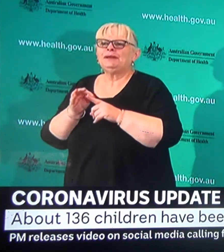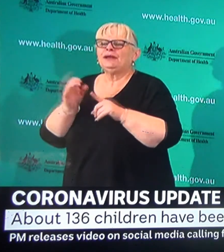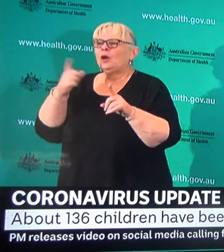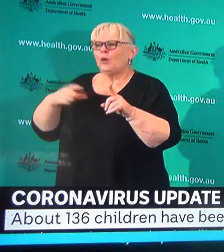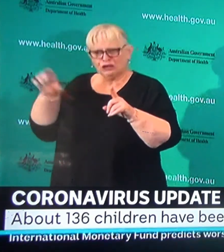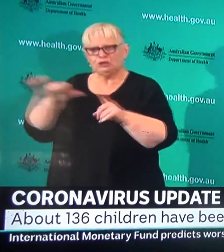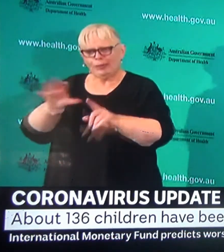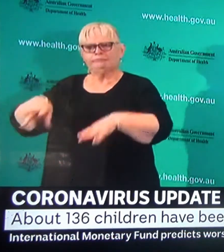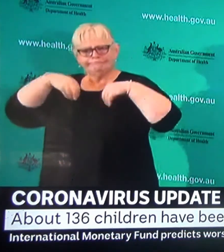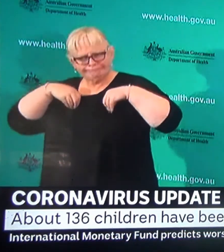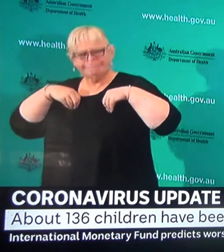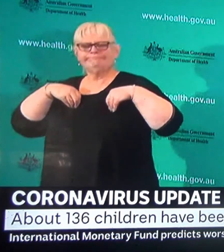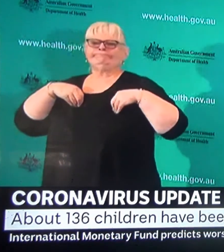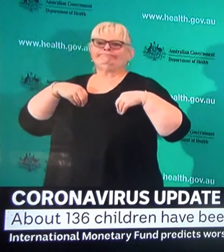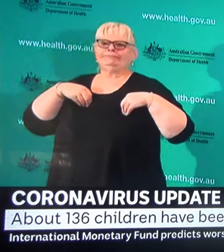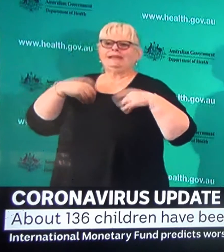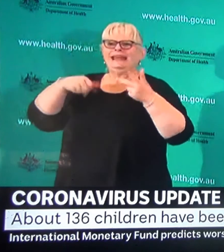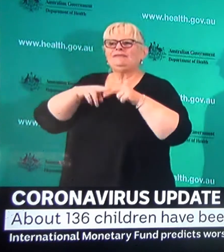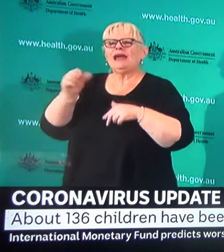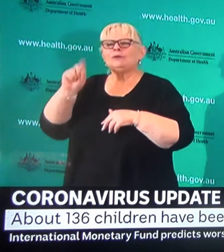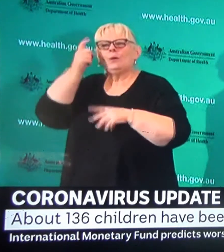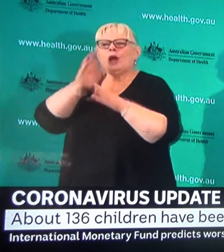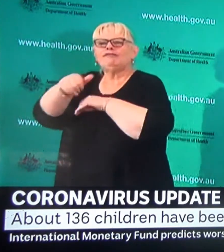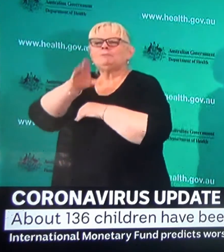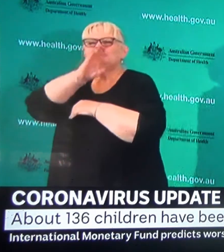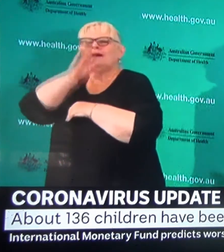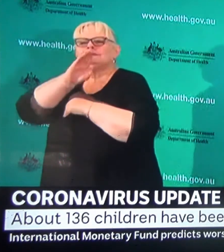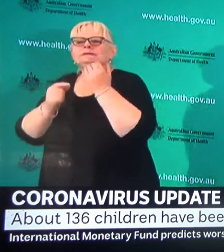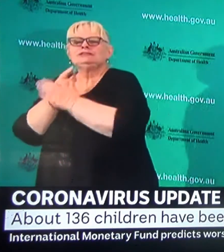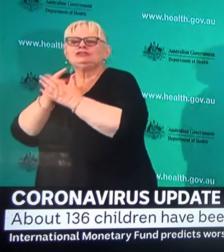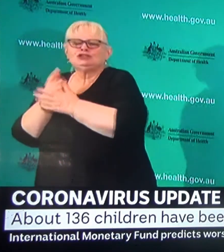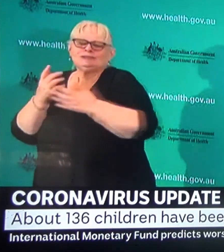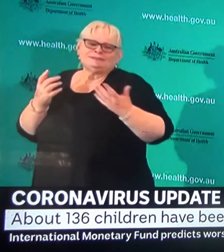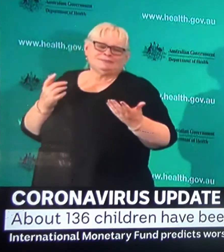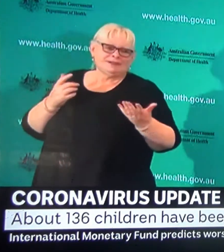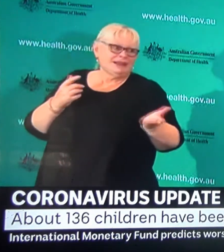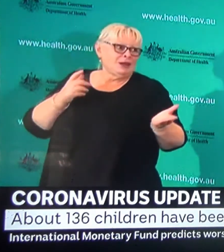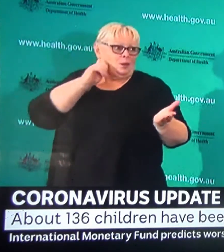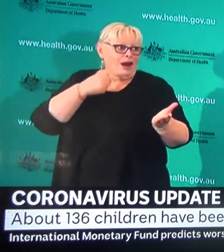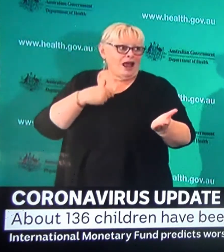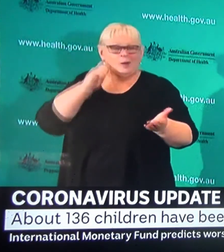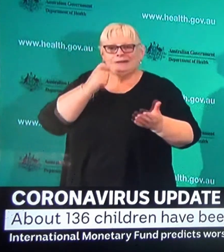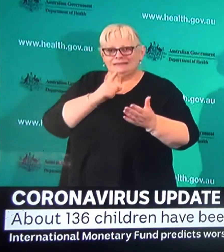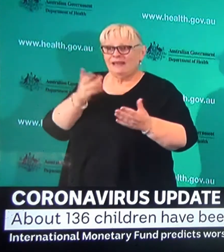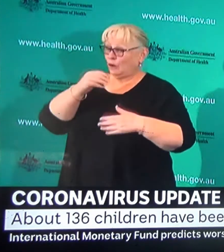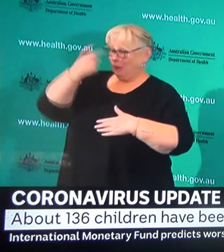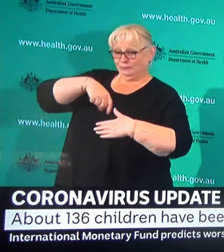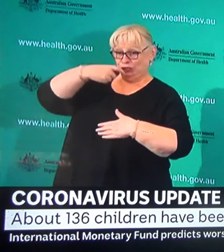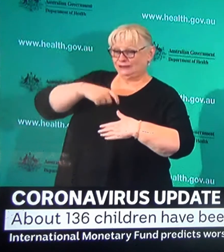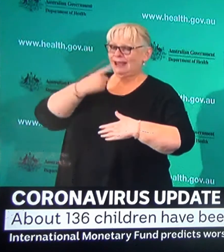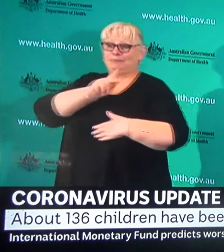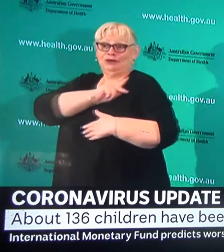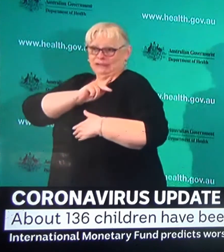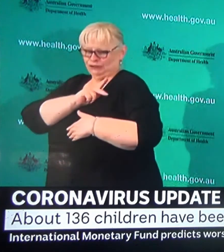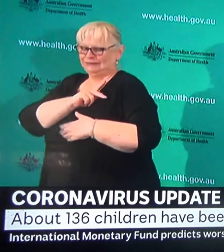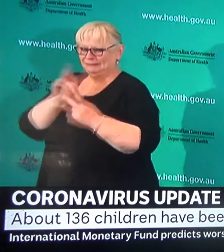Why should they take it up? Should they have privacy concerns? Well, I can say, both from a personal and professional